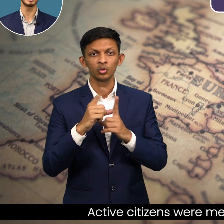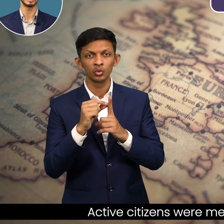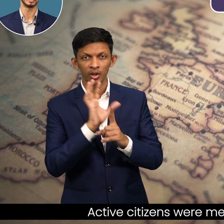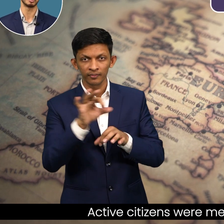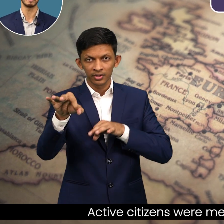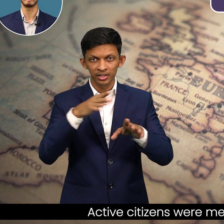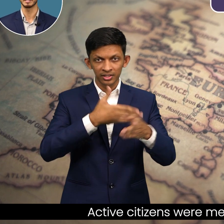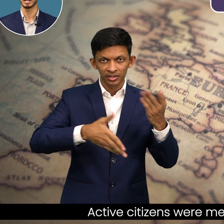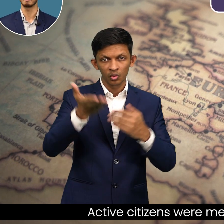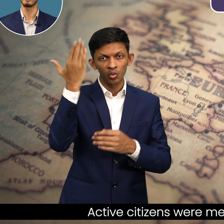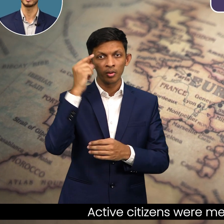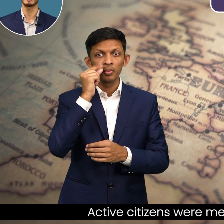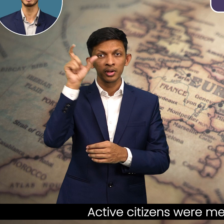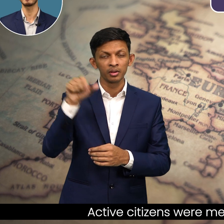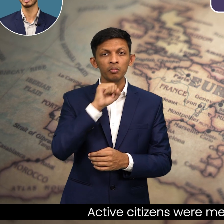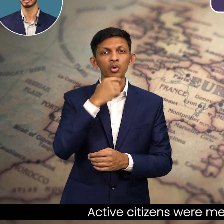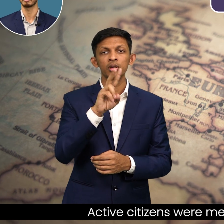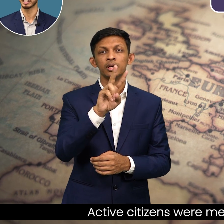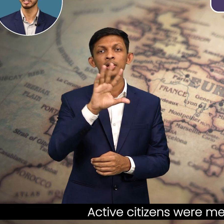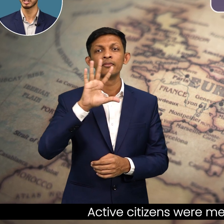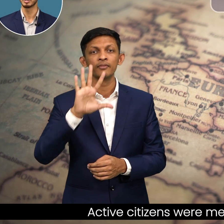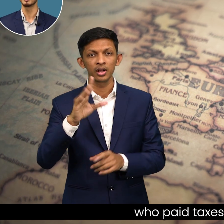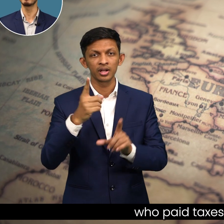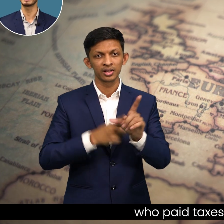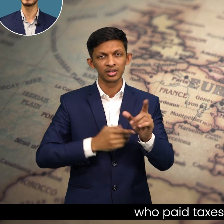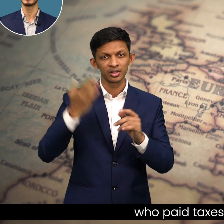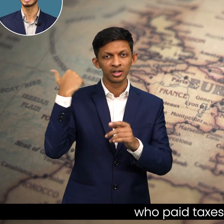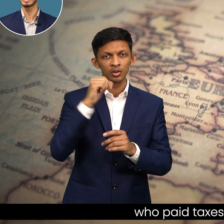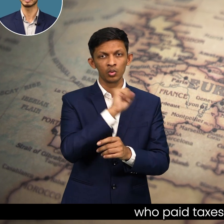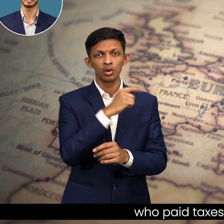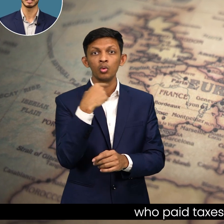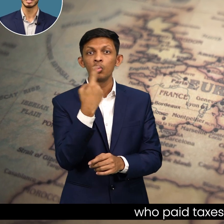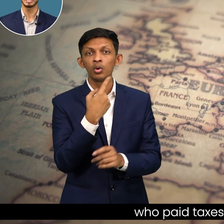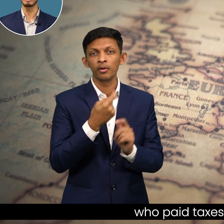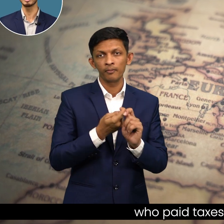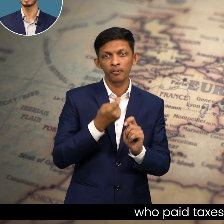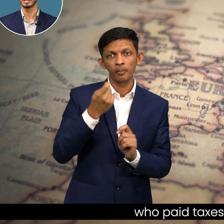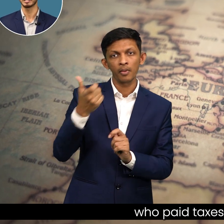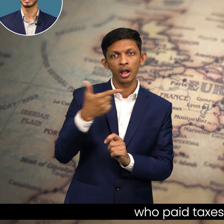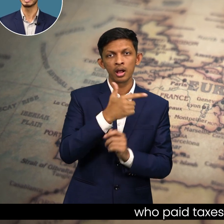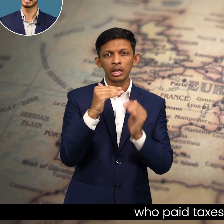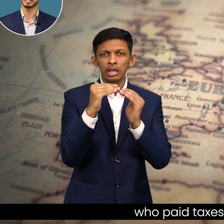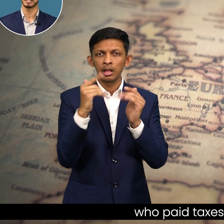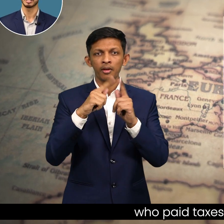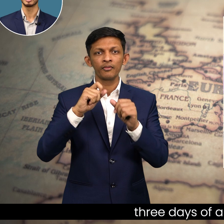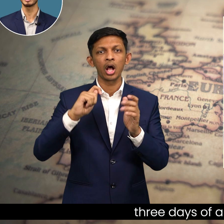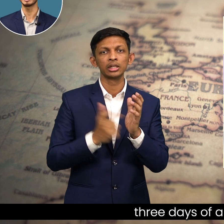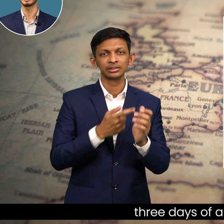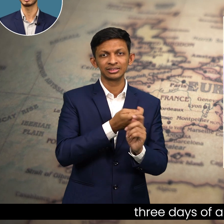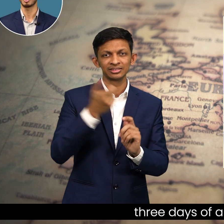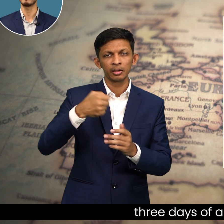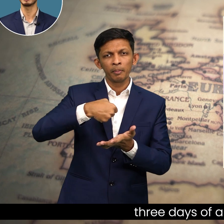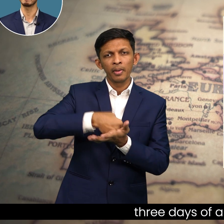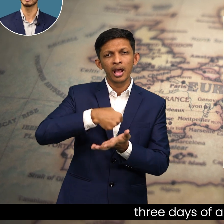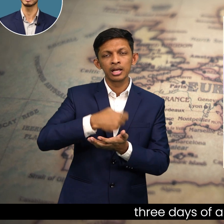Active citizens were men above 25 years of age who paid taxes equal to at least 3